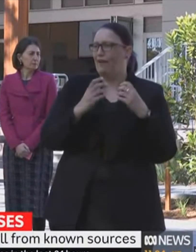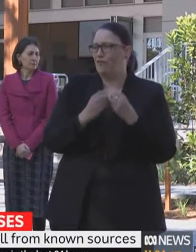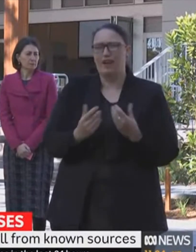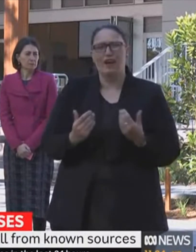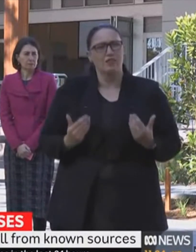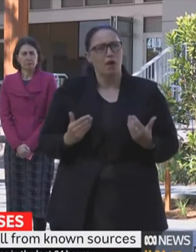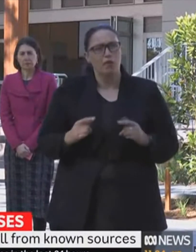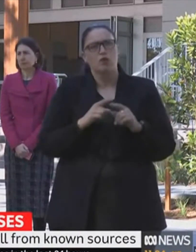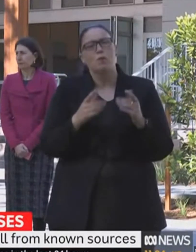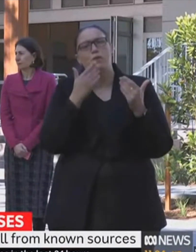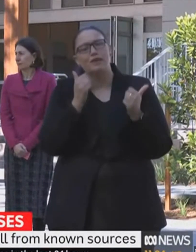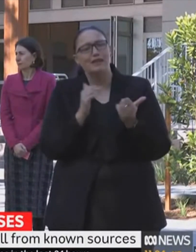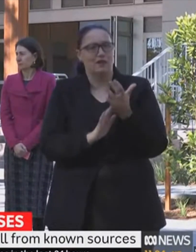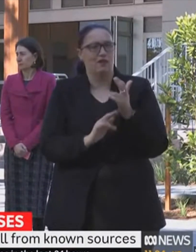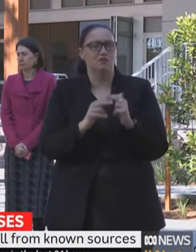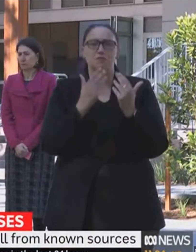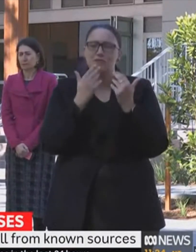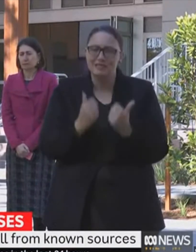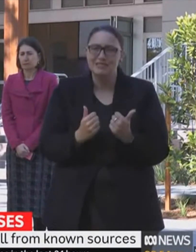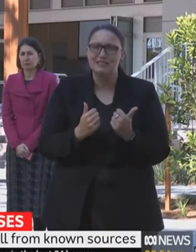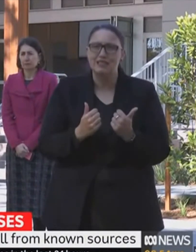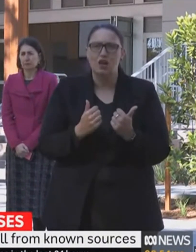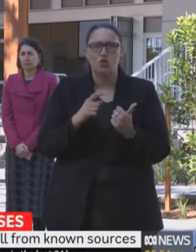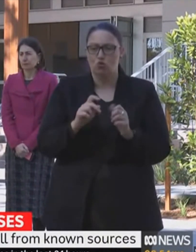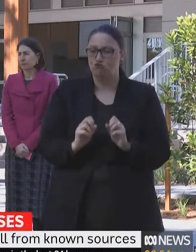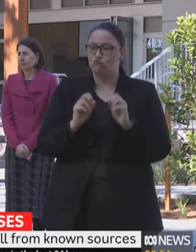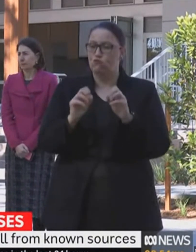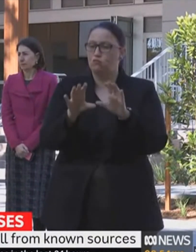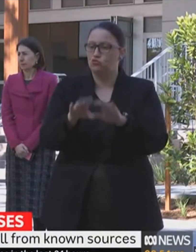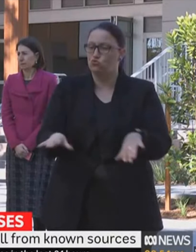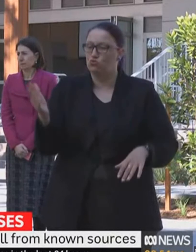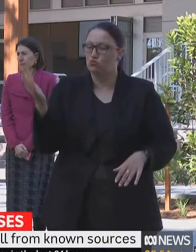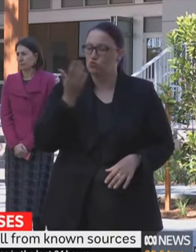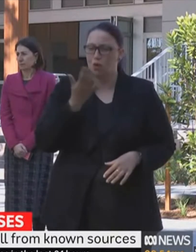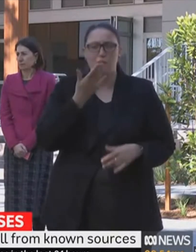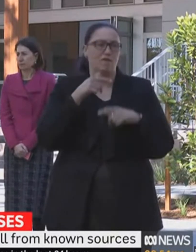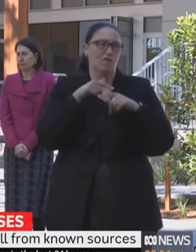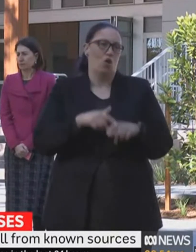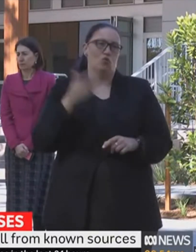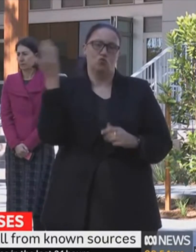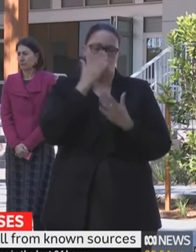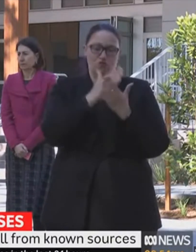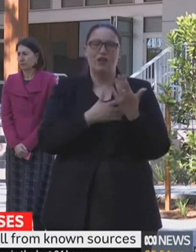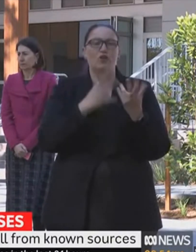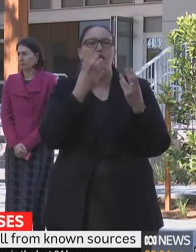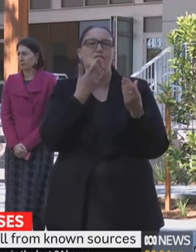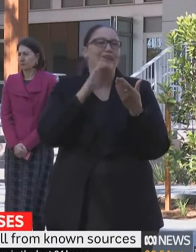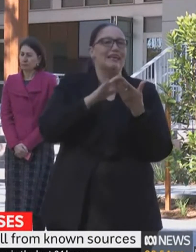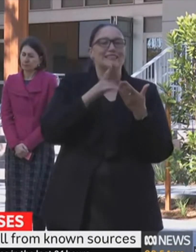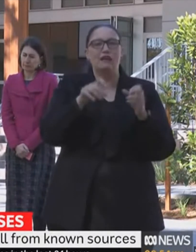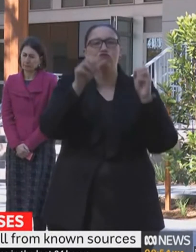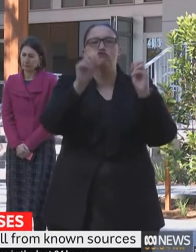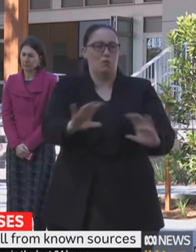at this time, as they're dropping off their children, again, to adhere to the guidance from the schools around the kiss and drop sort of way